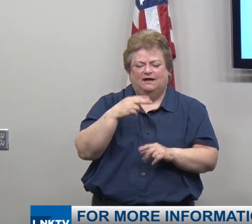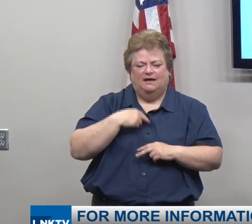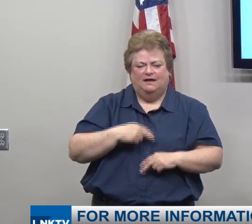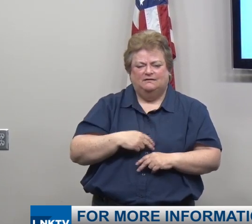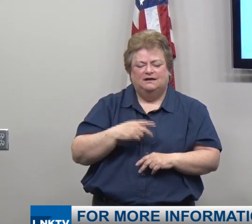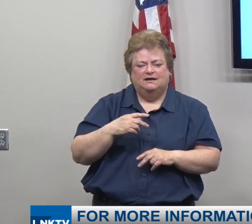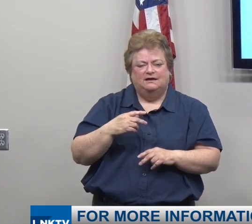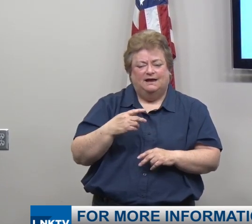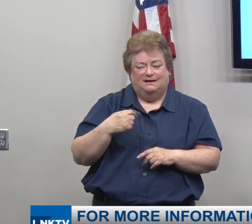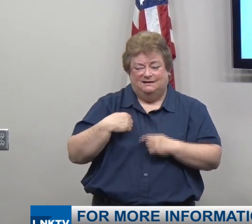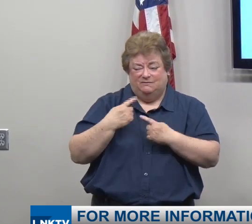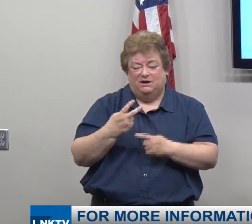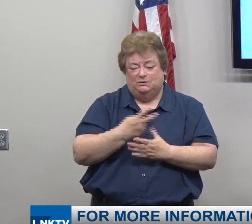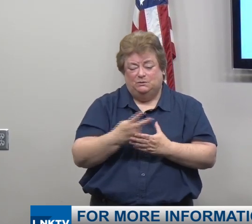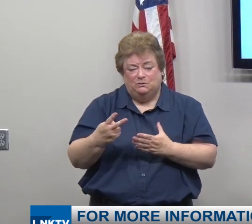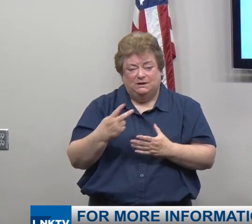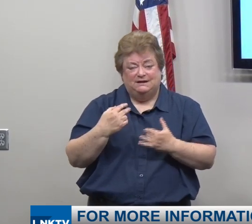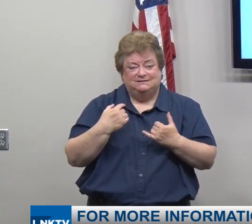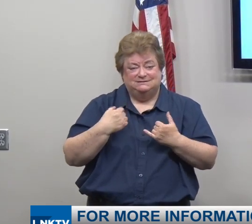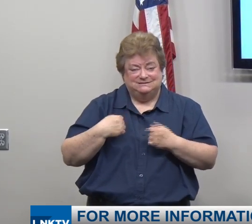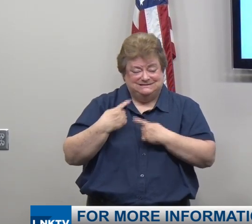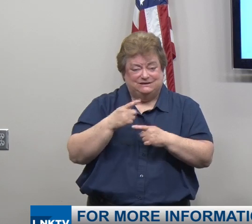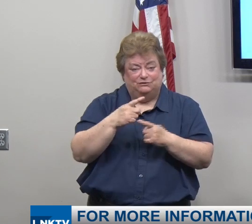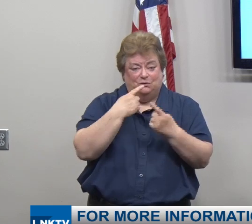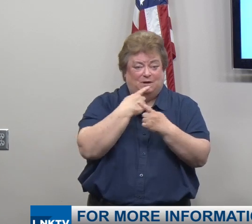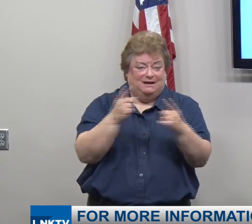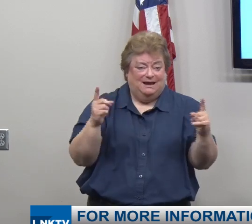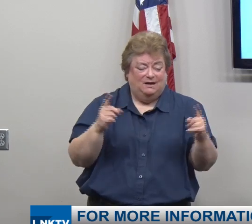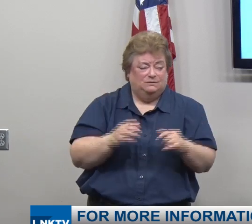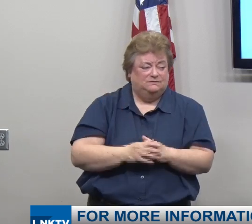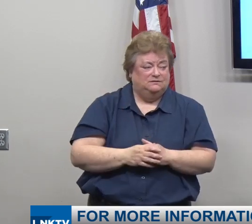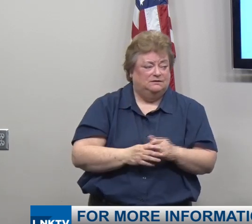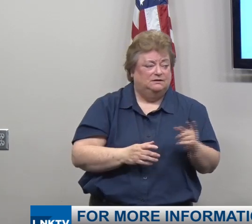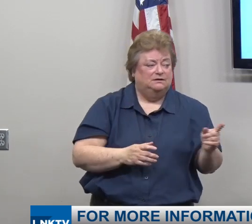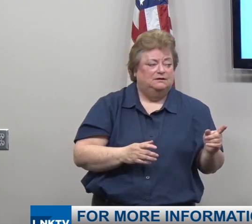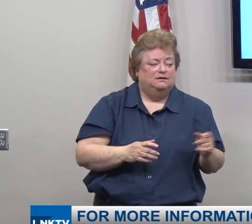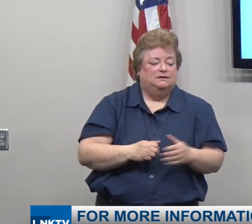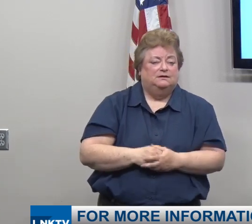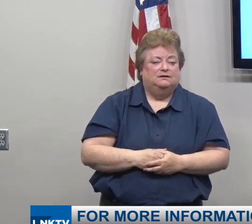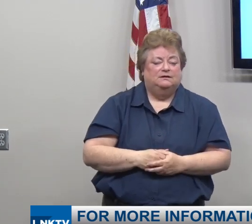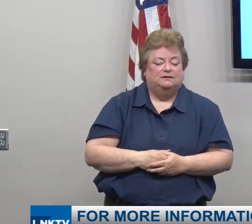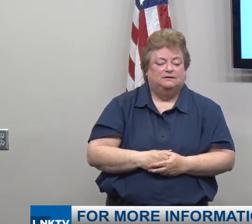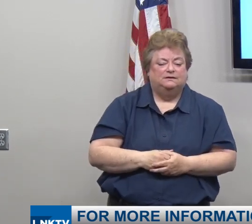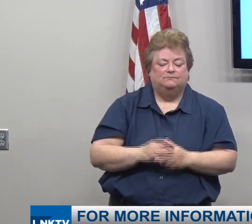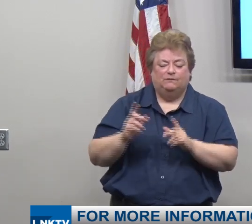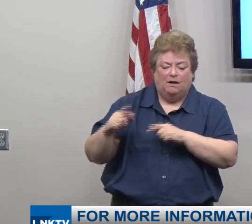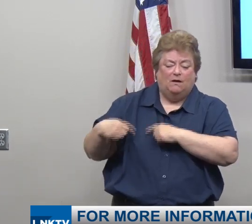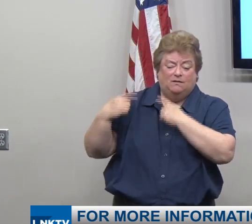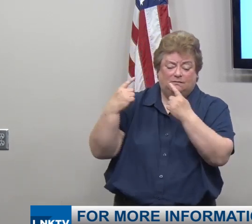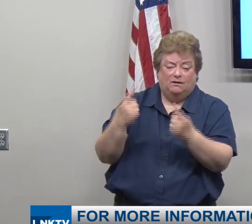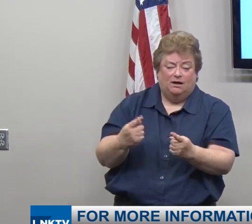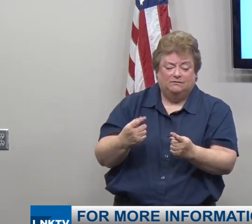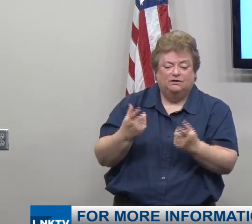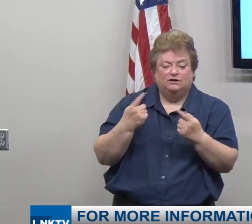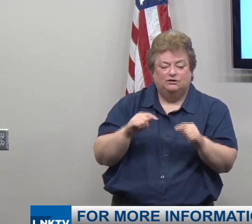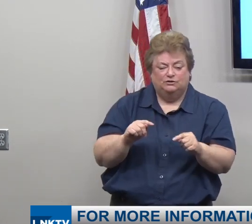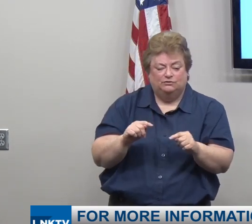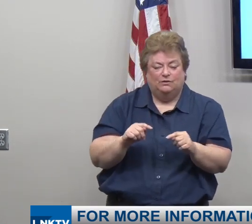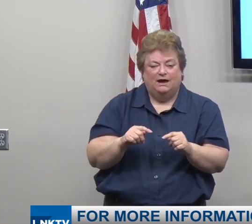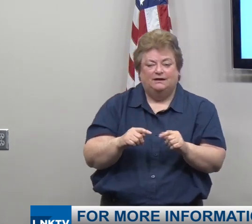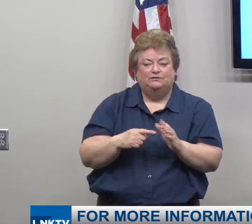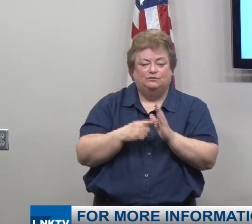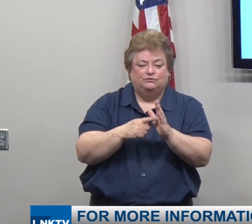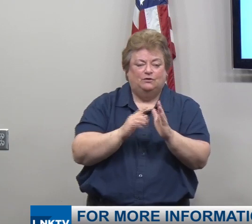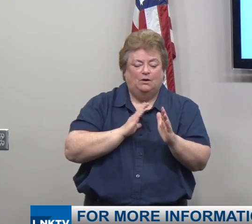announcement? Mm-hmm. Well, all along we've been really trying to express our gratitude